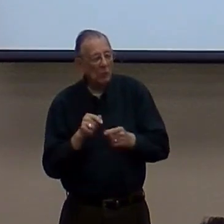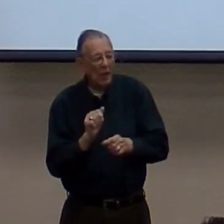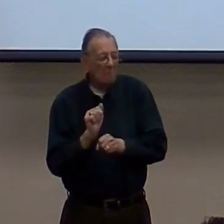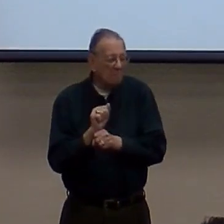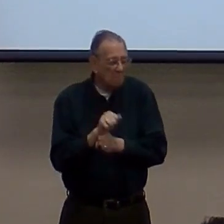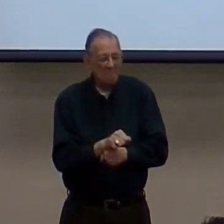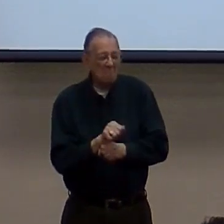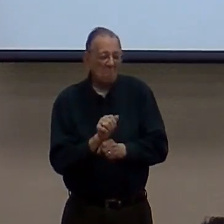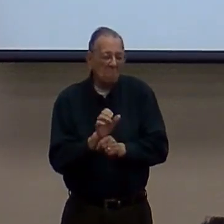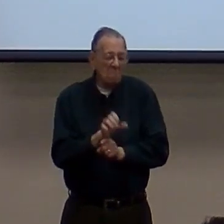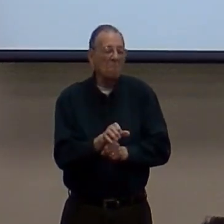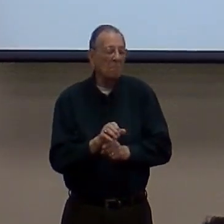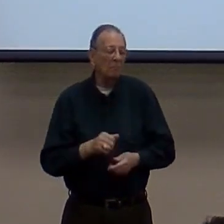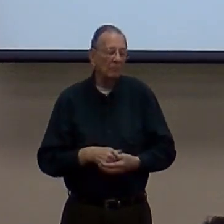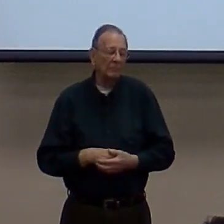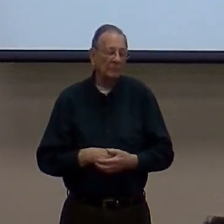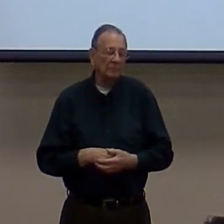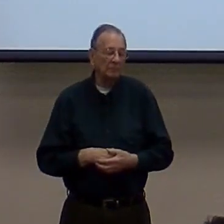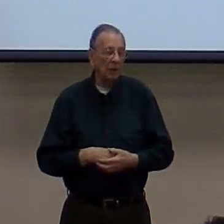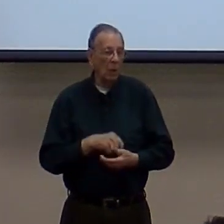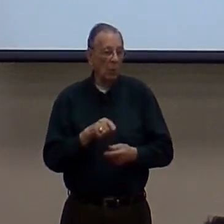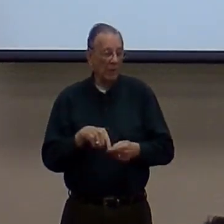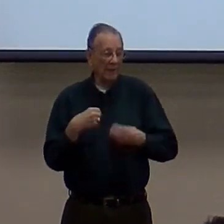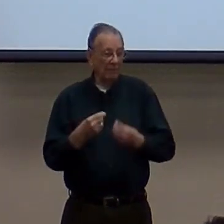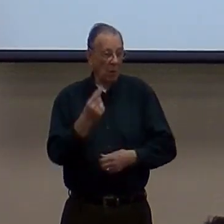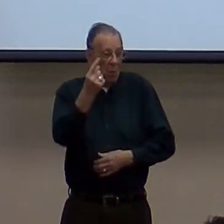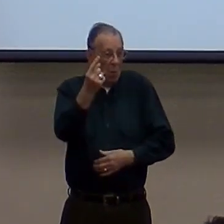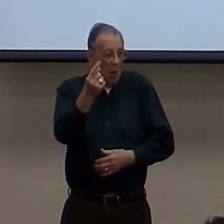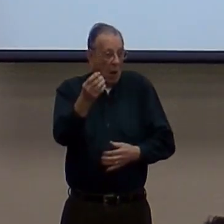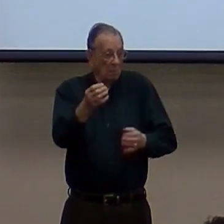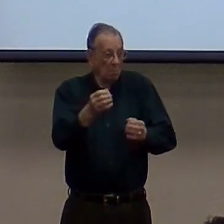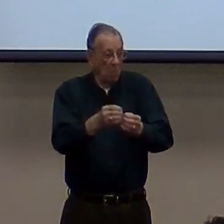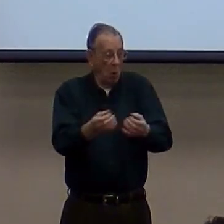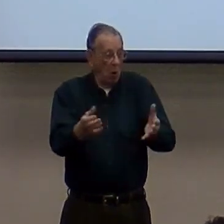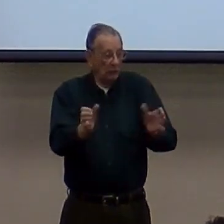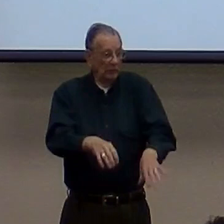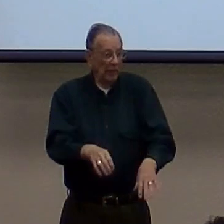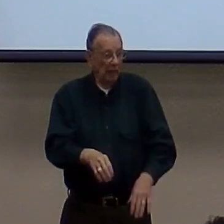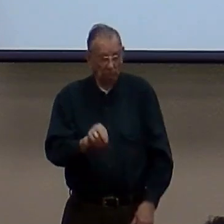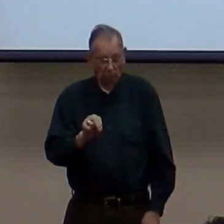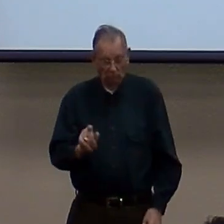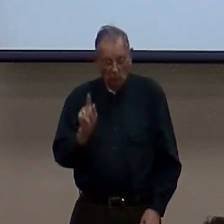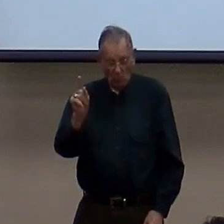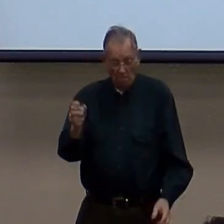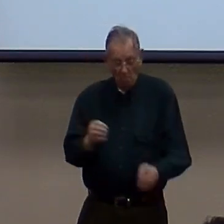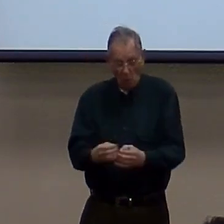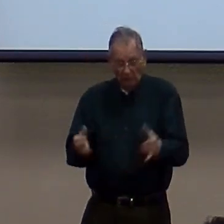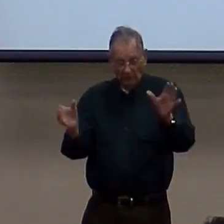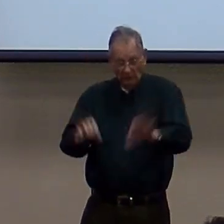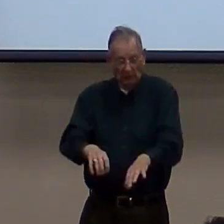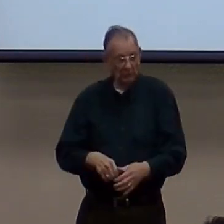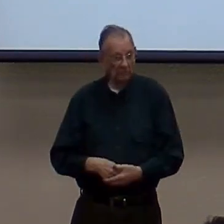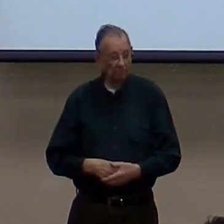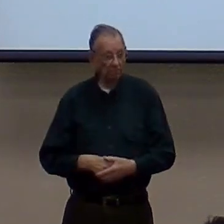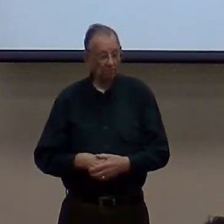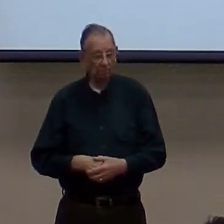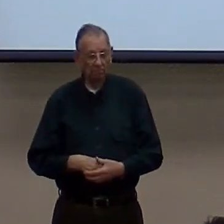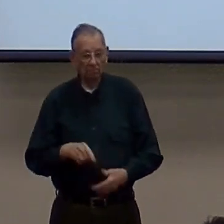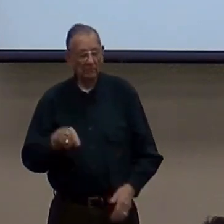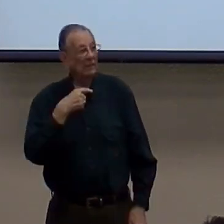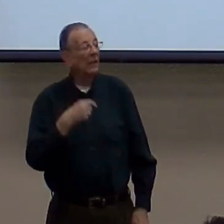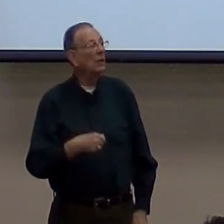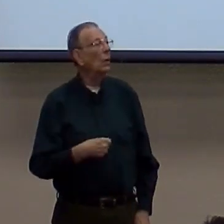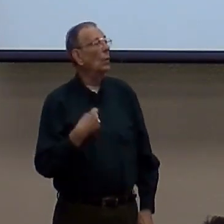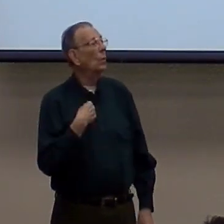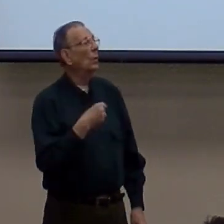threat that faces them. When given one more chance, remember, Nebuchadnezzar gives them one more chance. They say,